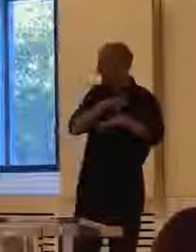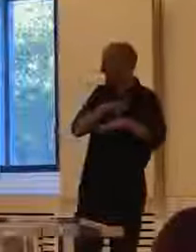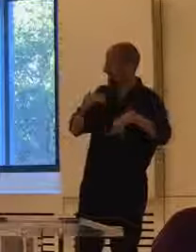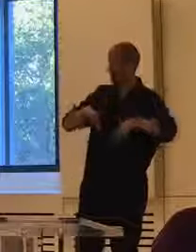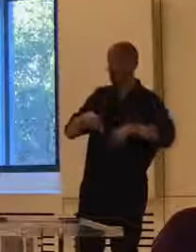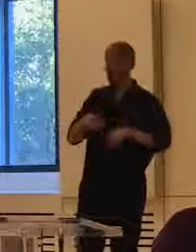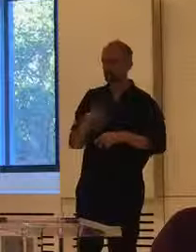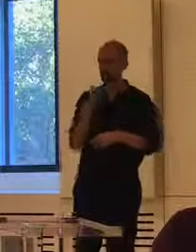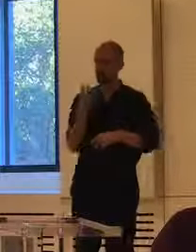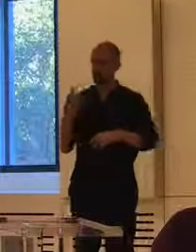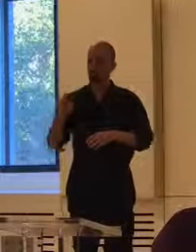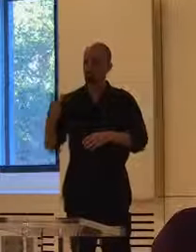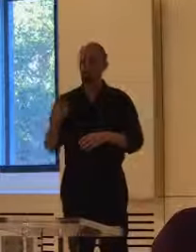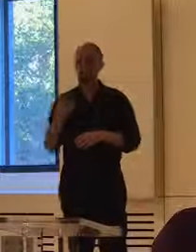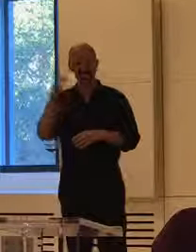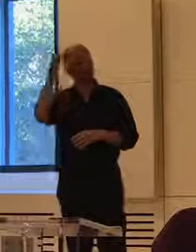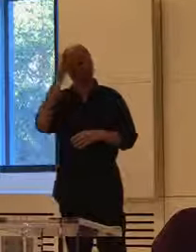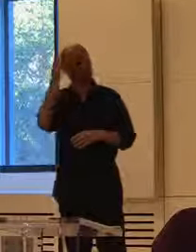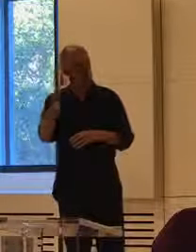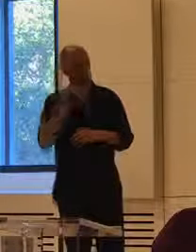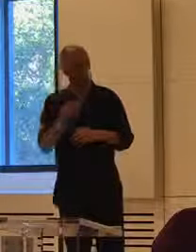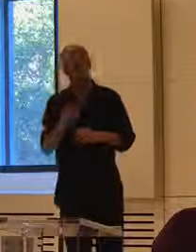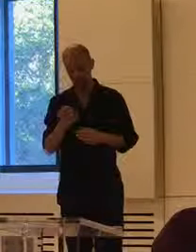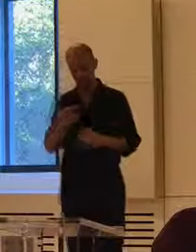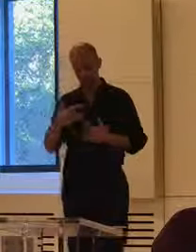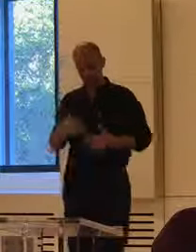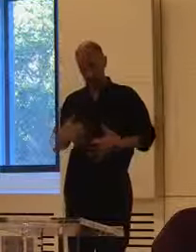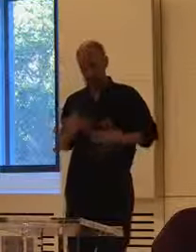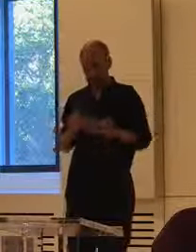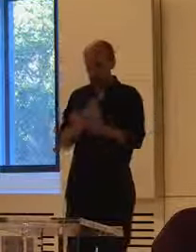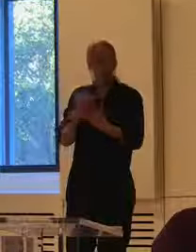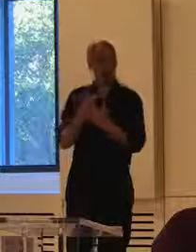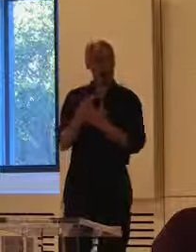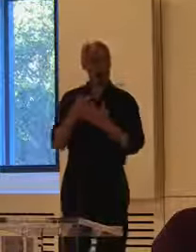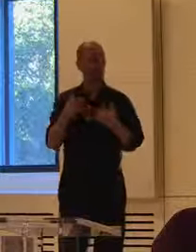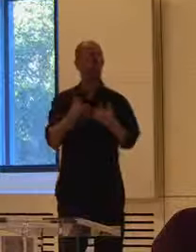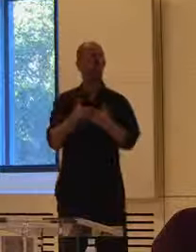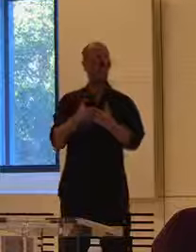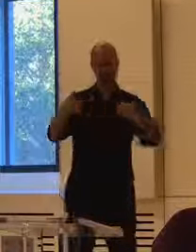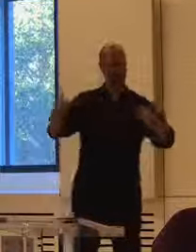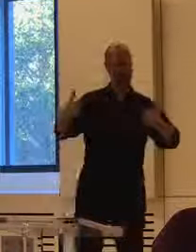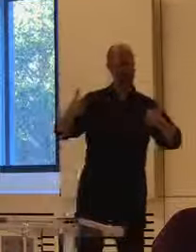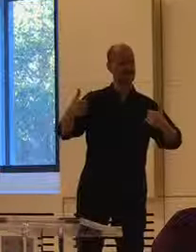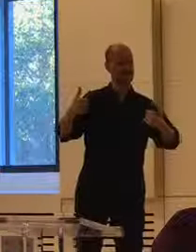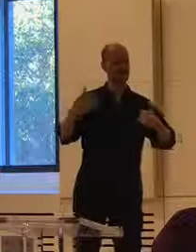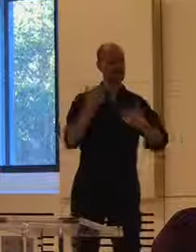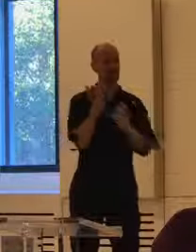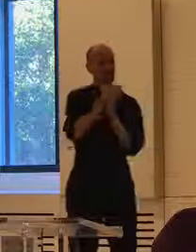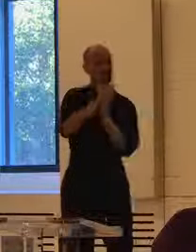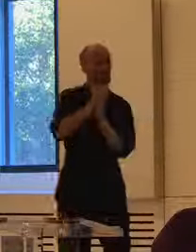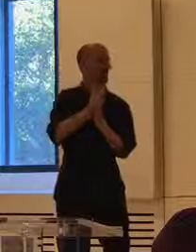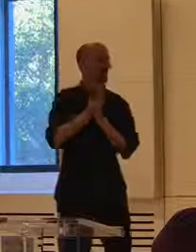So, for the play, 4.48 Psychosis, I feel it's about that space